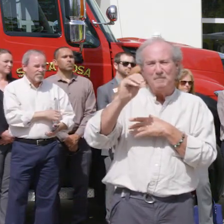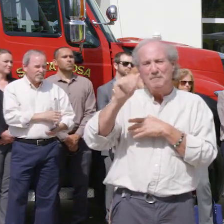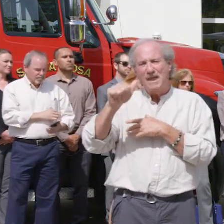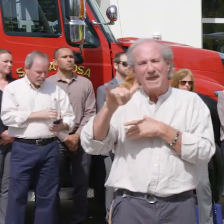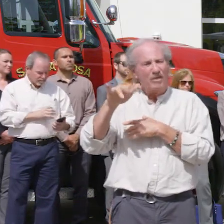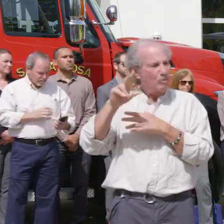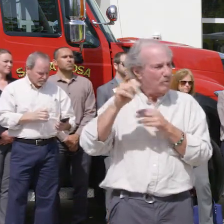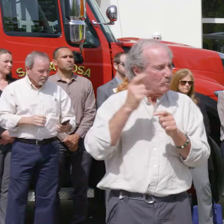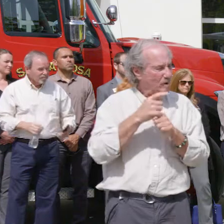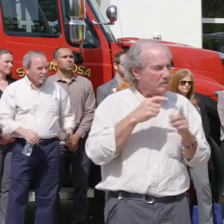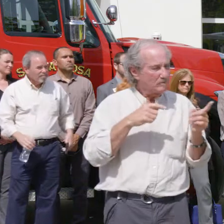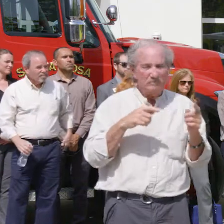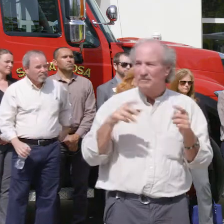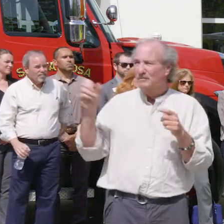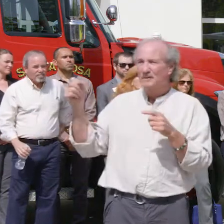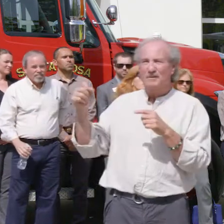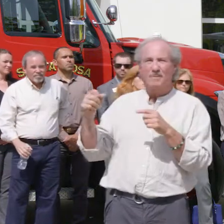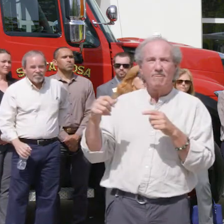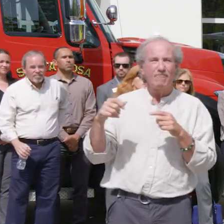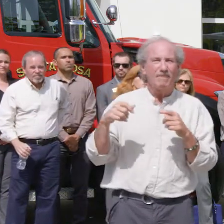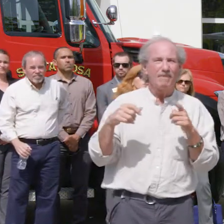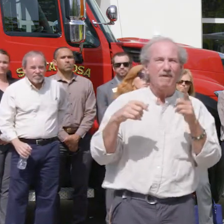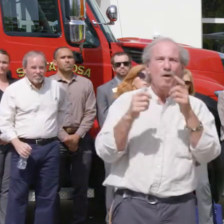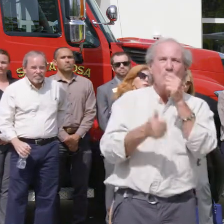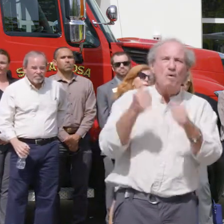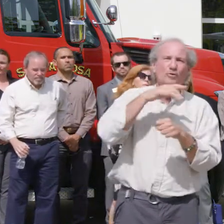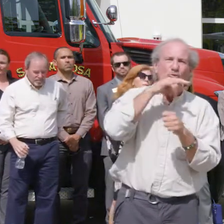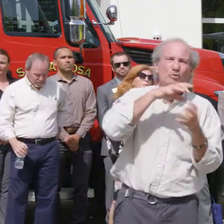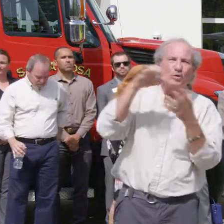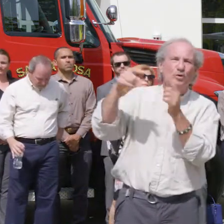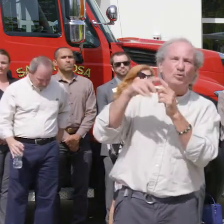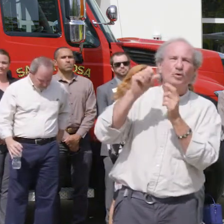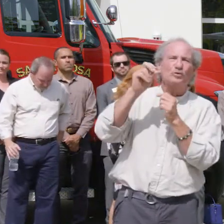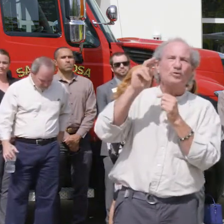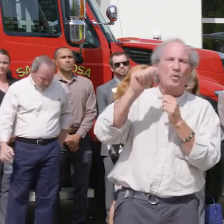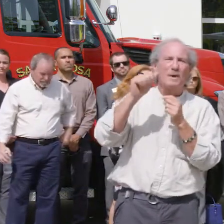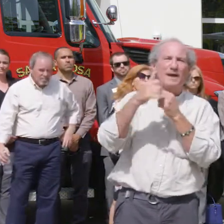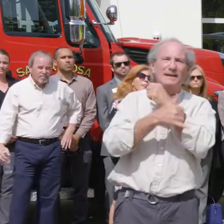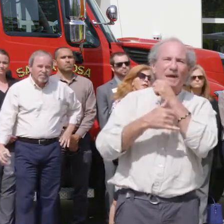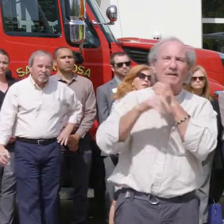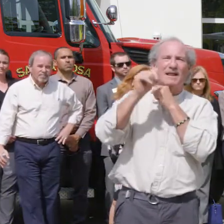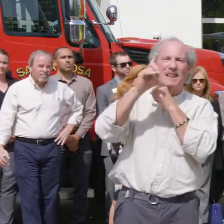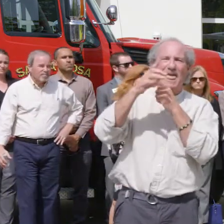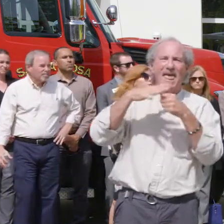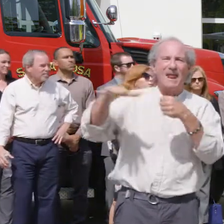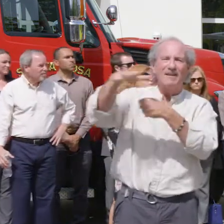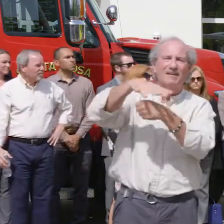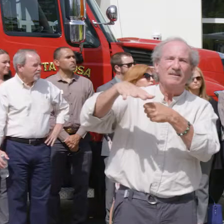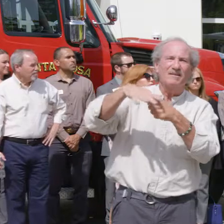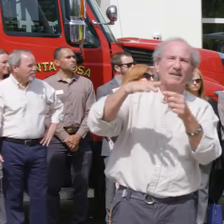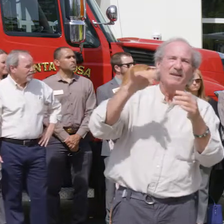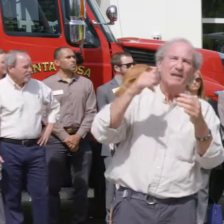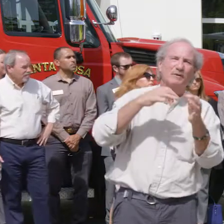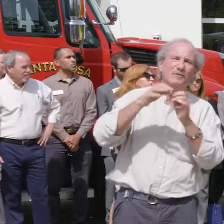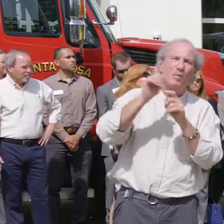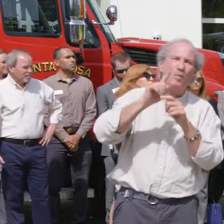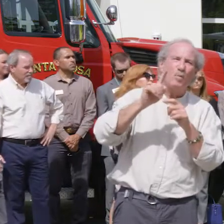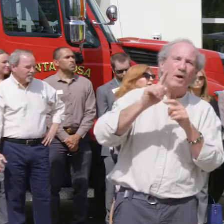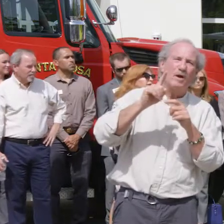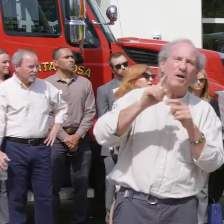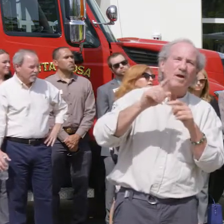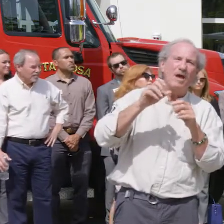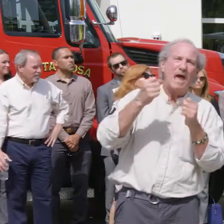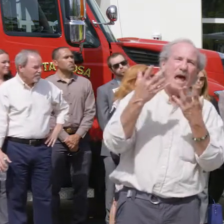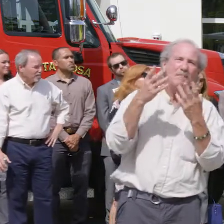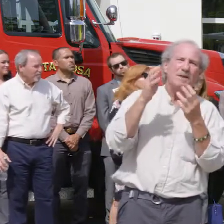30th, that's right? Yeah. Yes. Yeah. The Sonoma County landfill, and can you speak again about the square